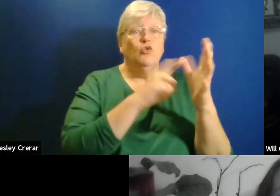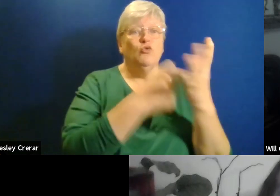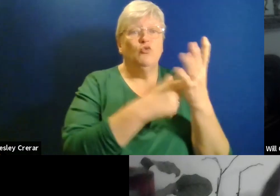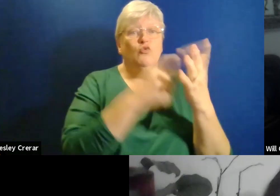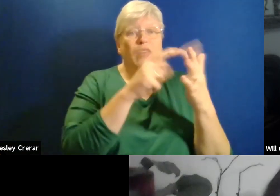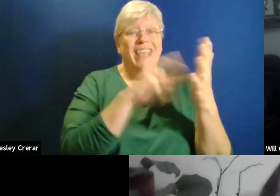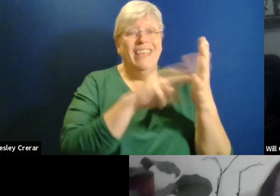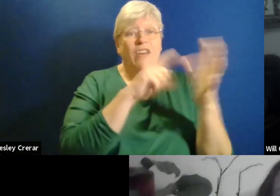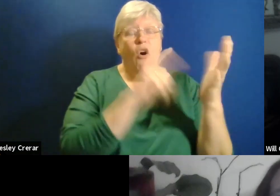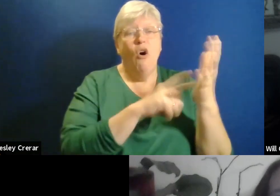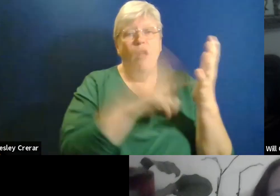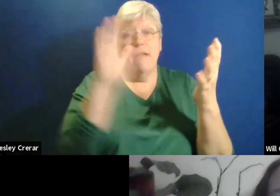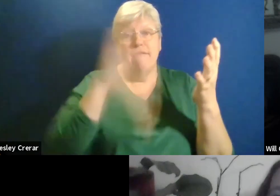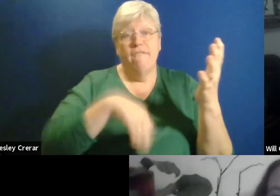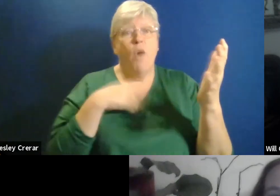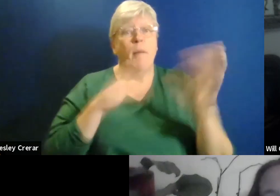in the audience who might not know